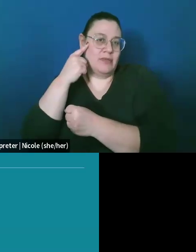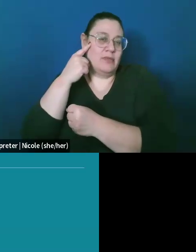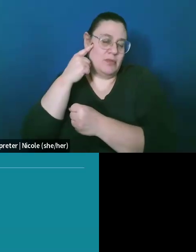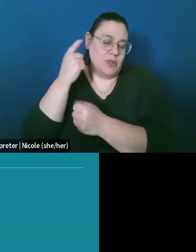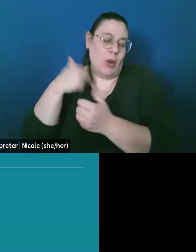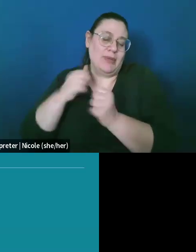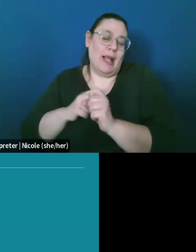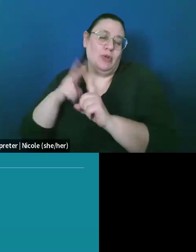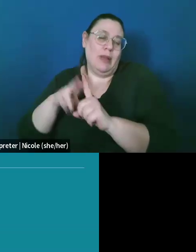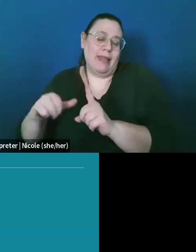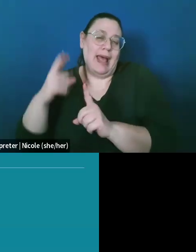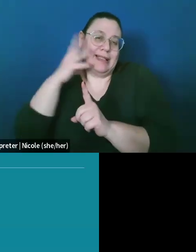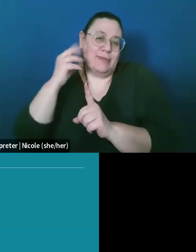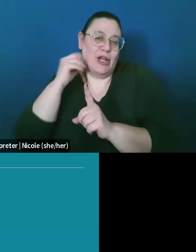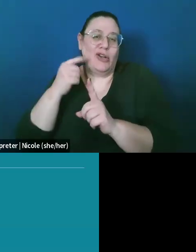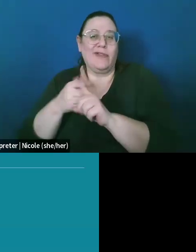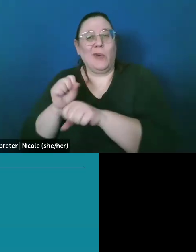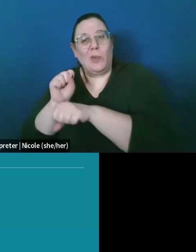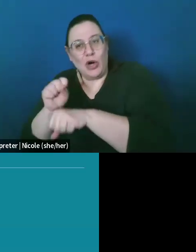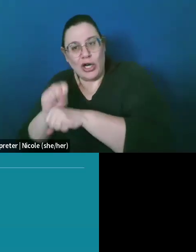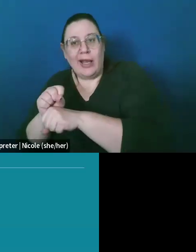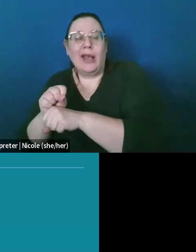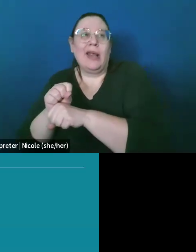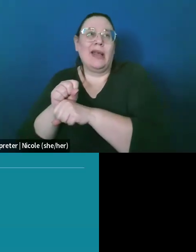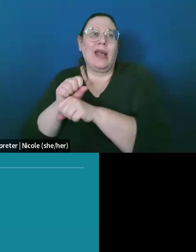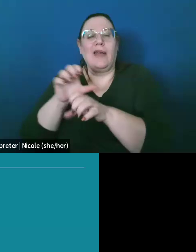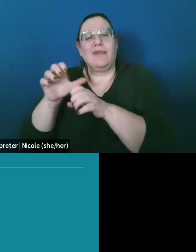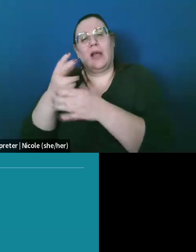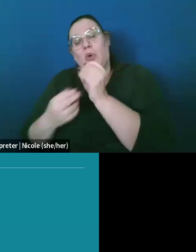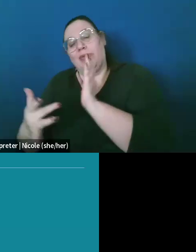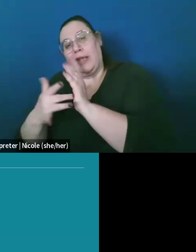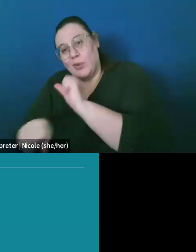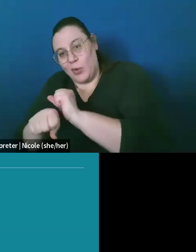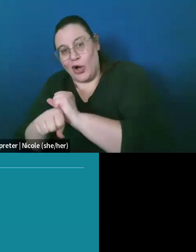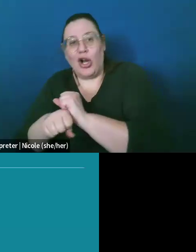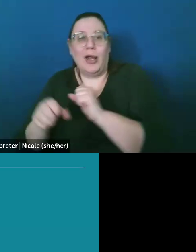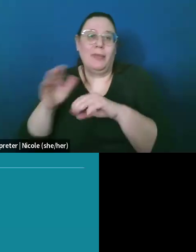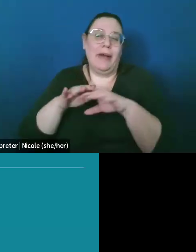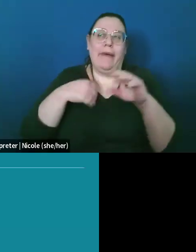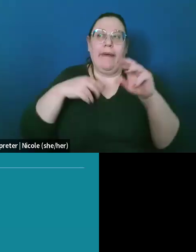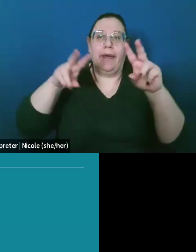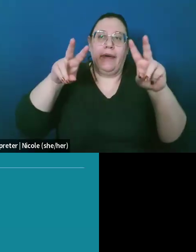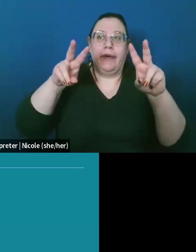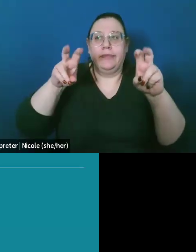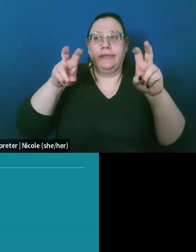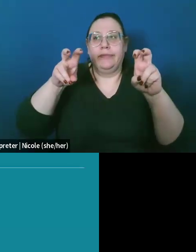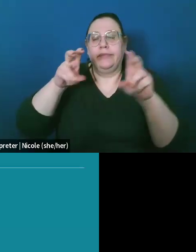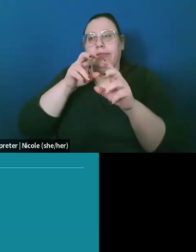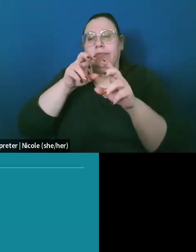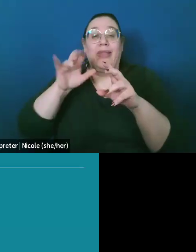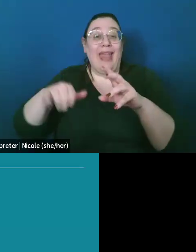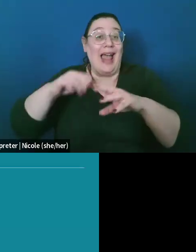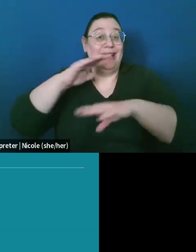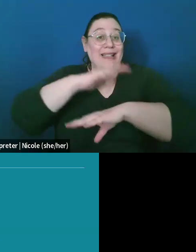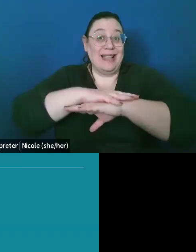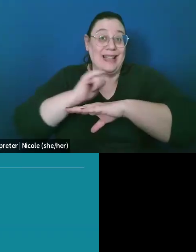apply that experience from working and having done both the technical work and been on quote unquote to both sides of the desk. If you're doing something